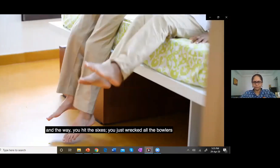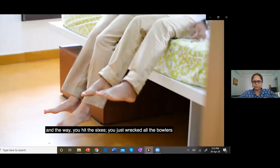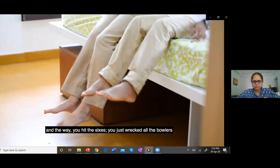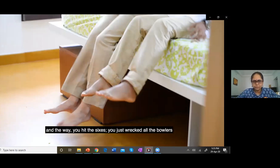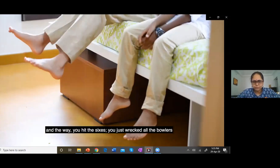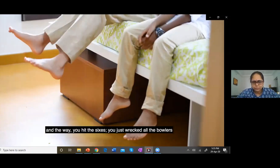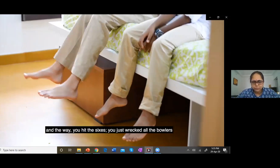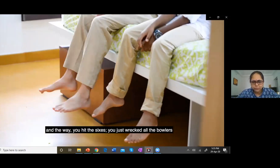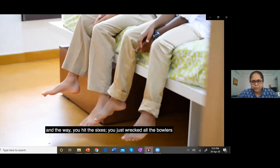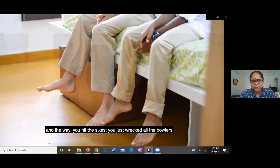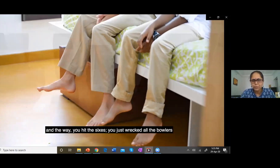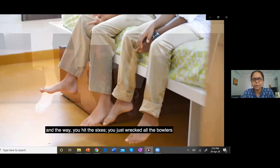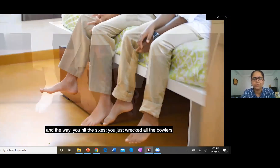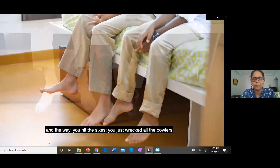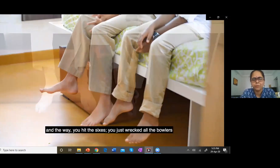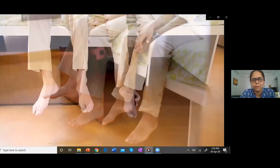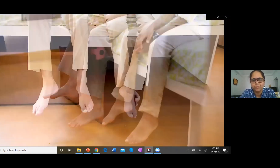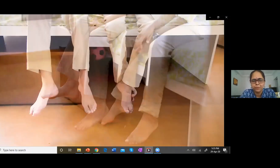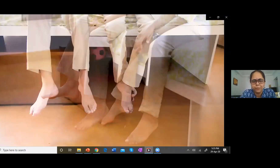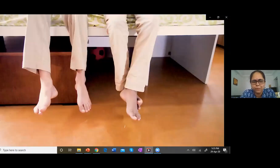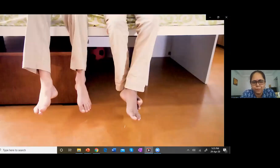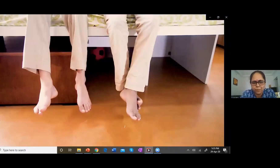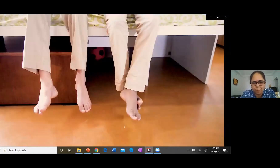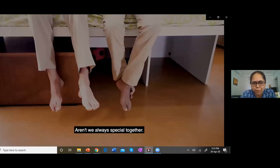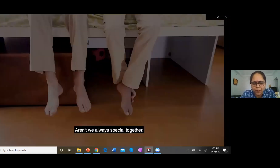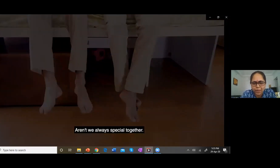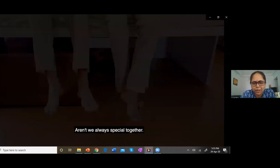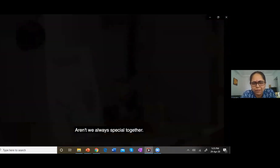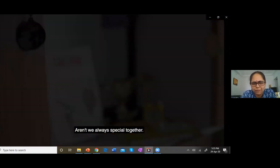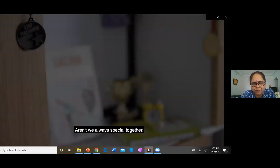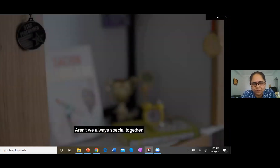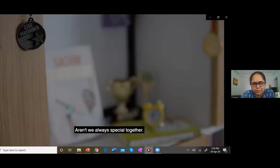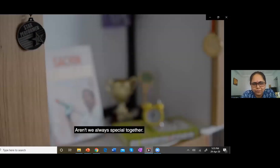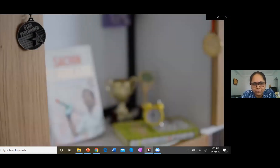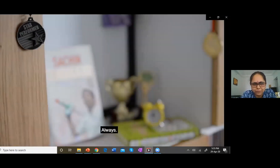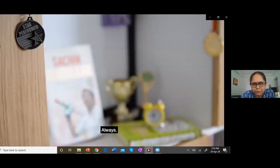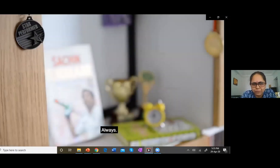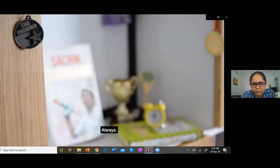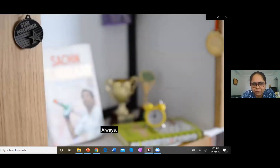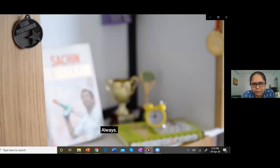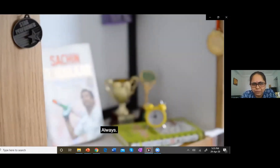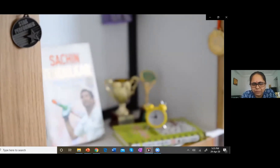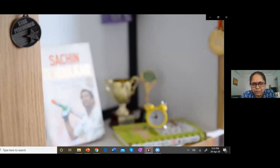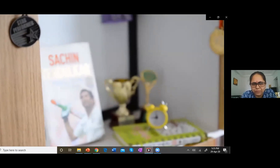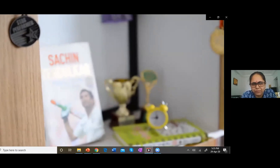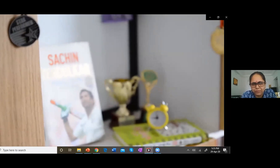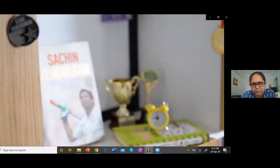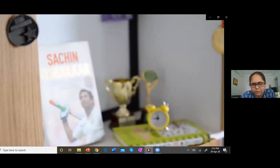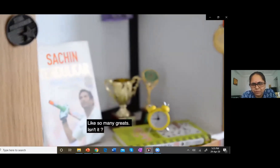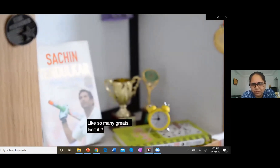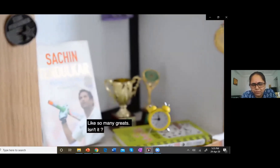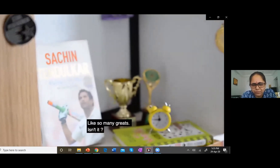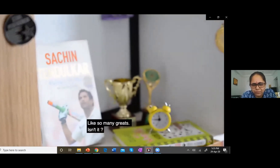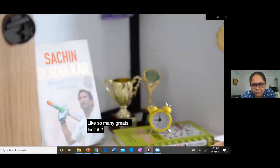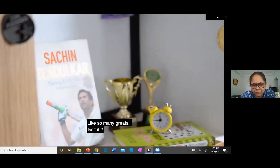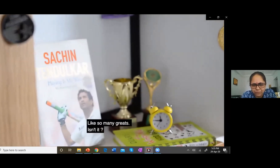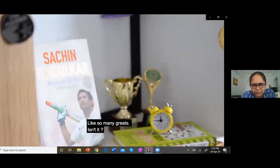the bowlers. Aren't we always special together? Always. Like so many greats, isn't